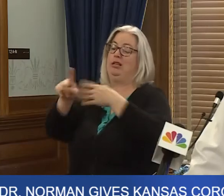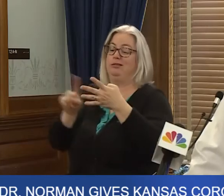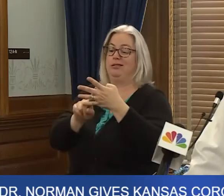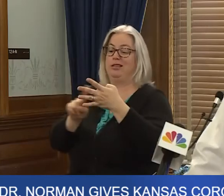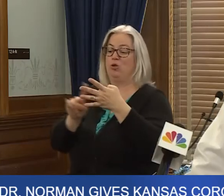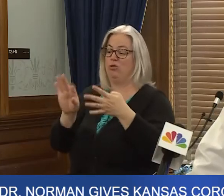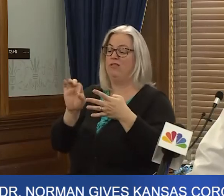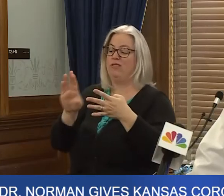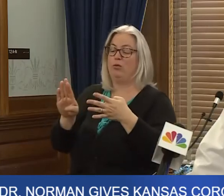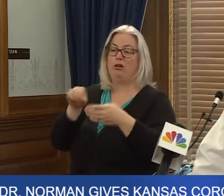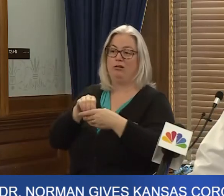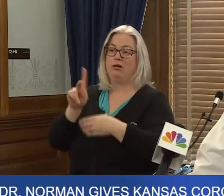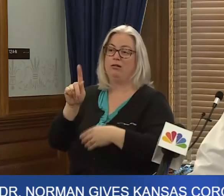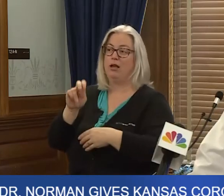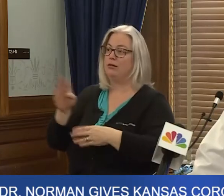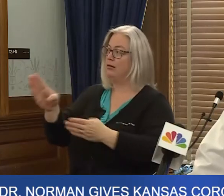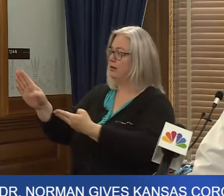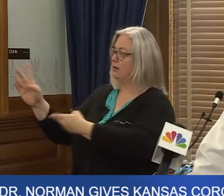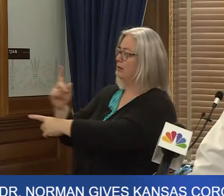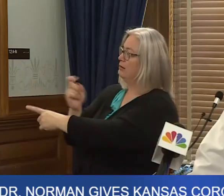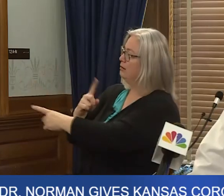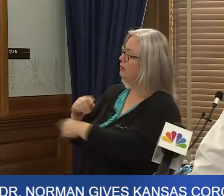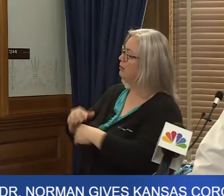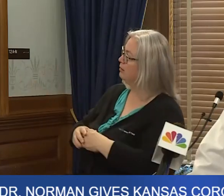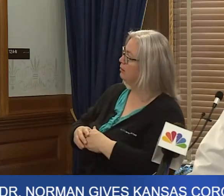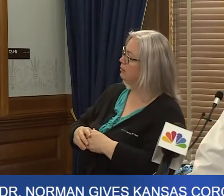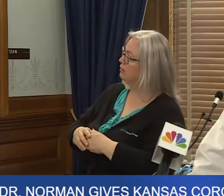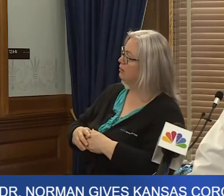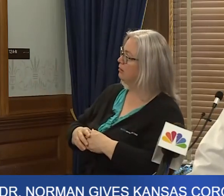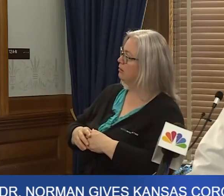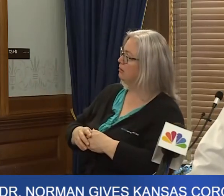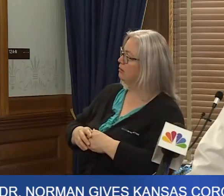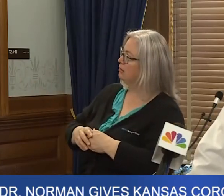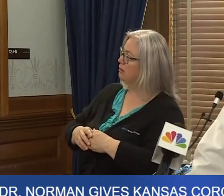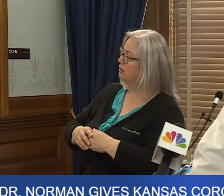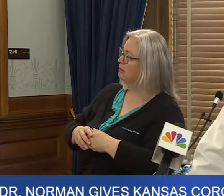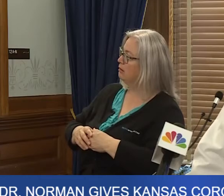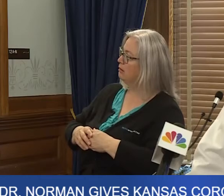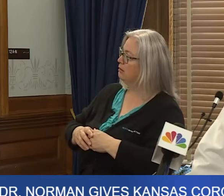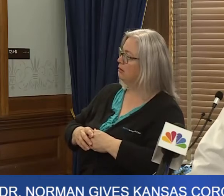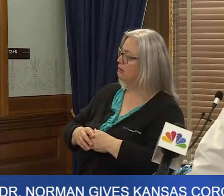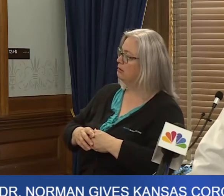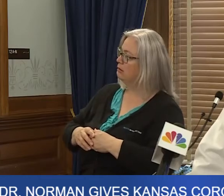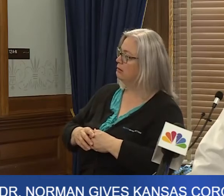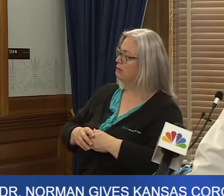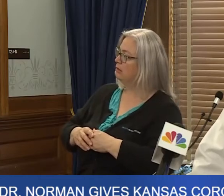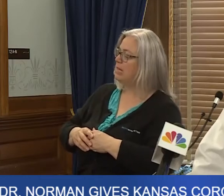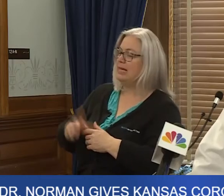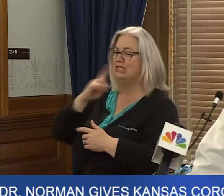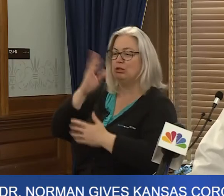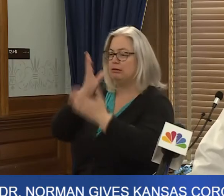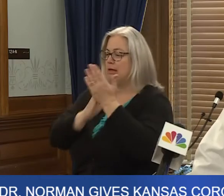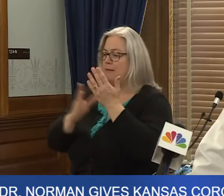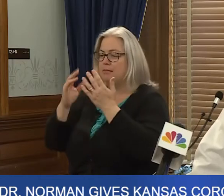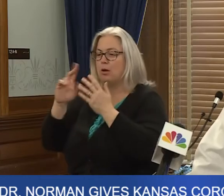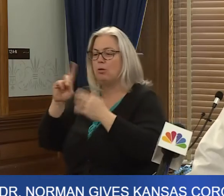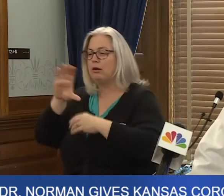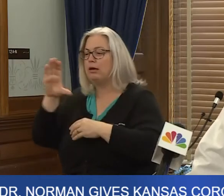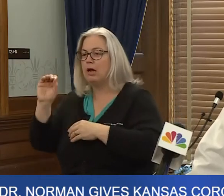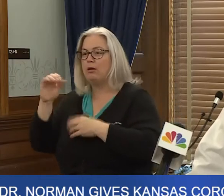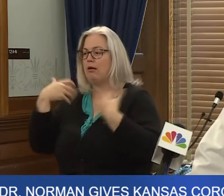in Kansas. Is there some bright yellow line at which county health